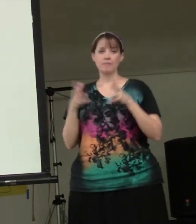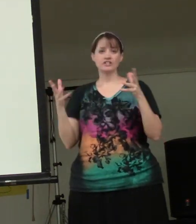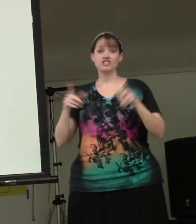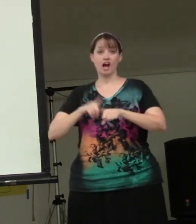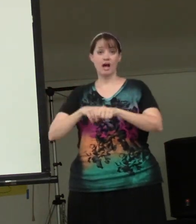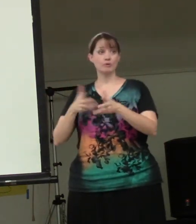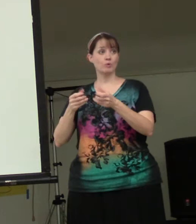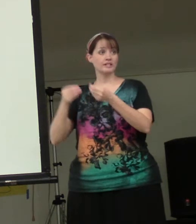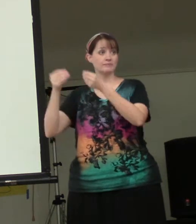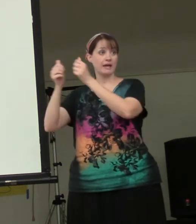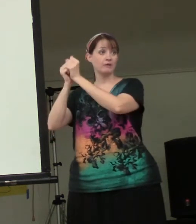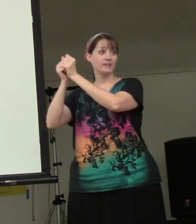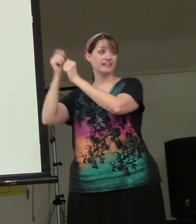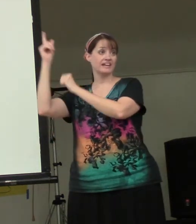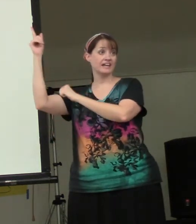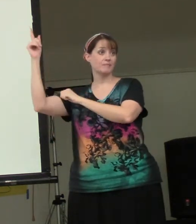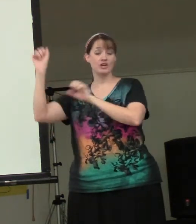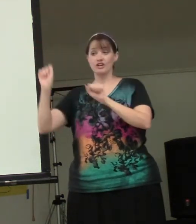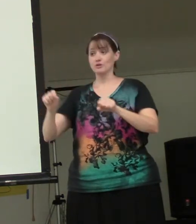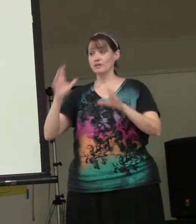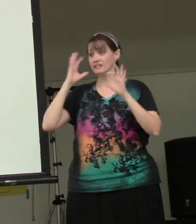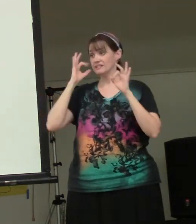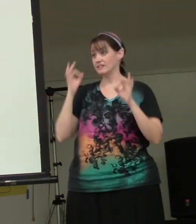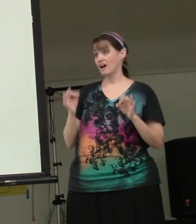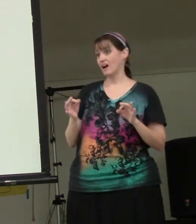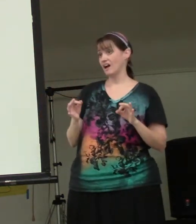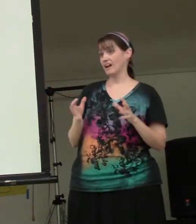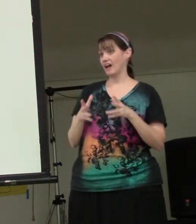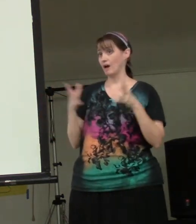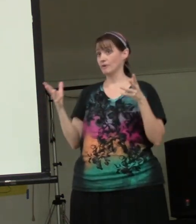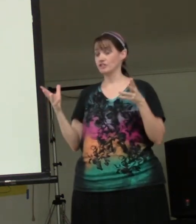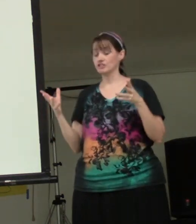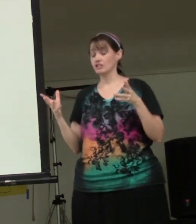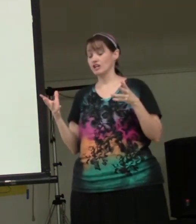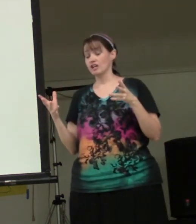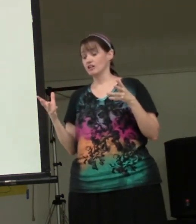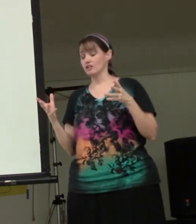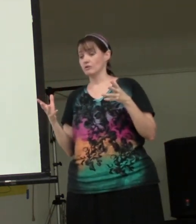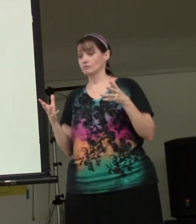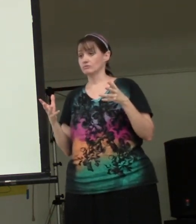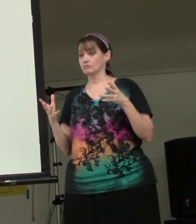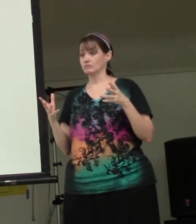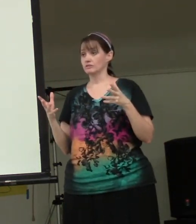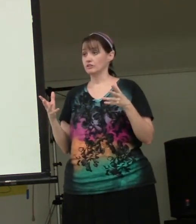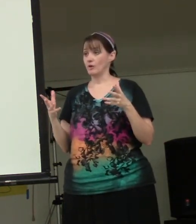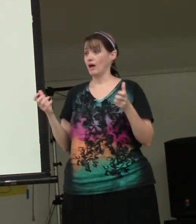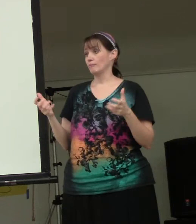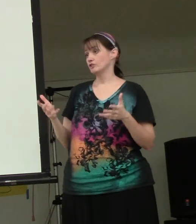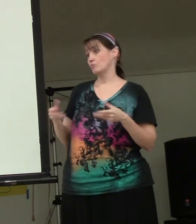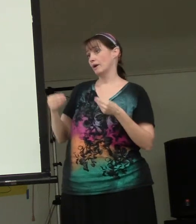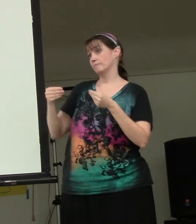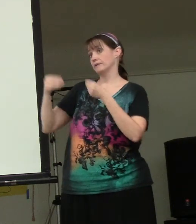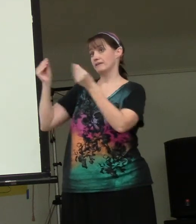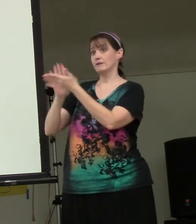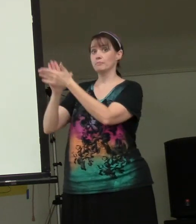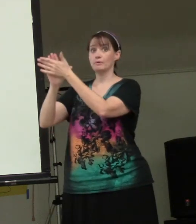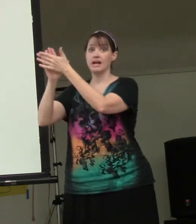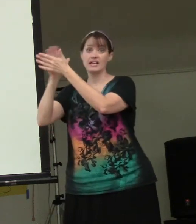much time you want to spend with Him. You can decide how much, you know, how much you want to give Him praise